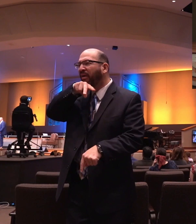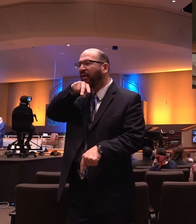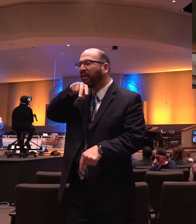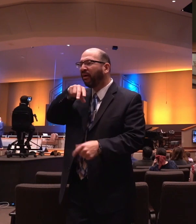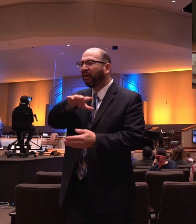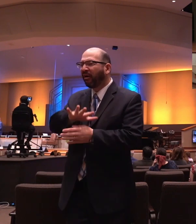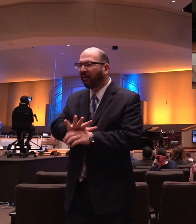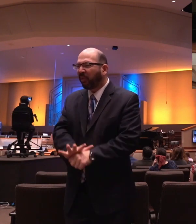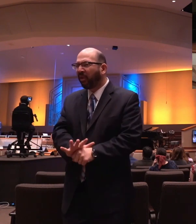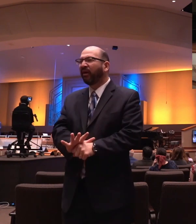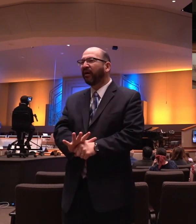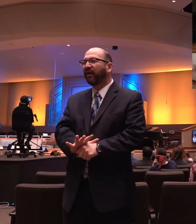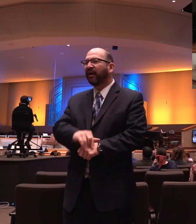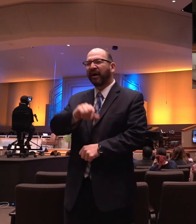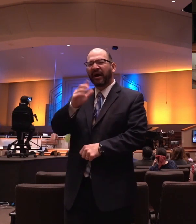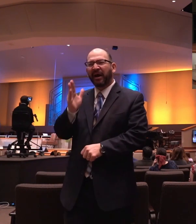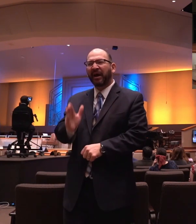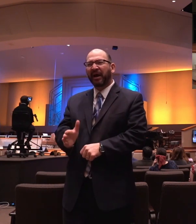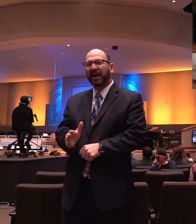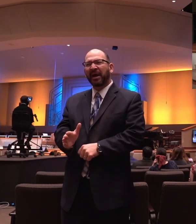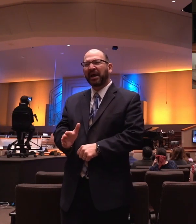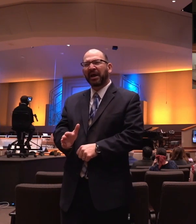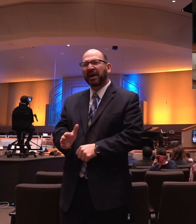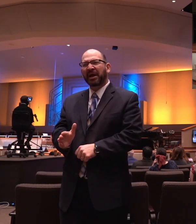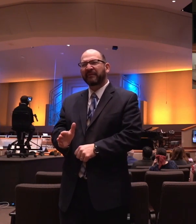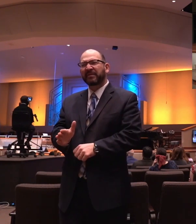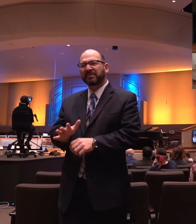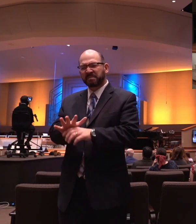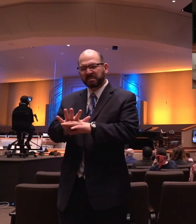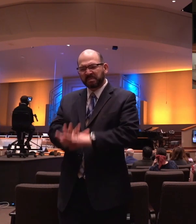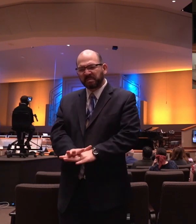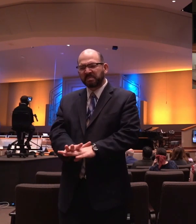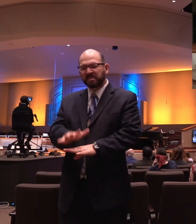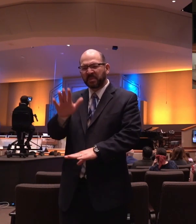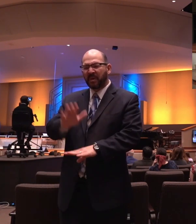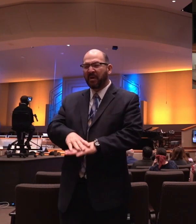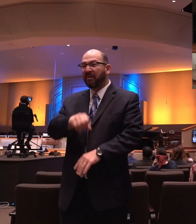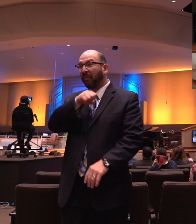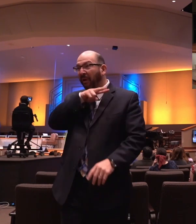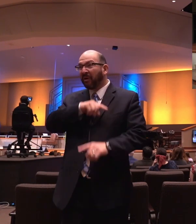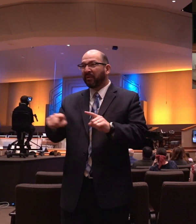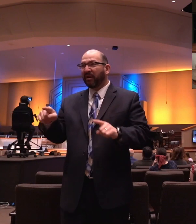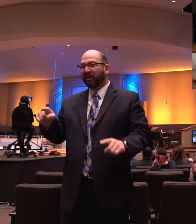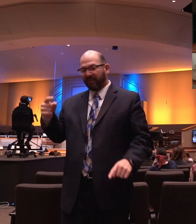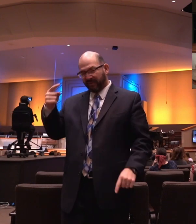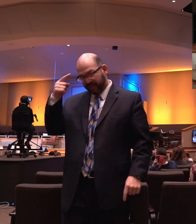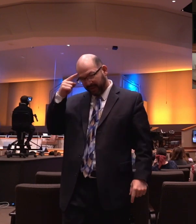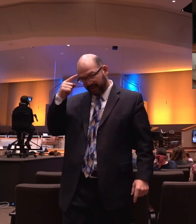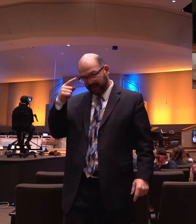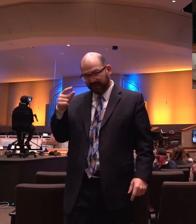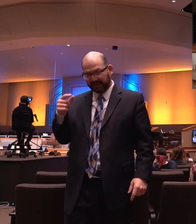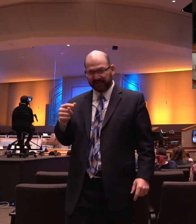And I've never stepped on a frog, but I can imagine what it must feel like. Like a cross between a jelly donut and